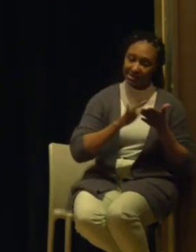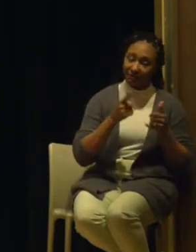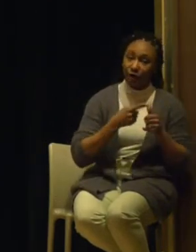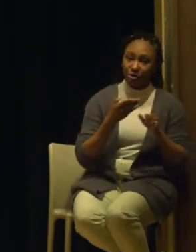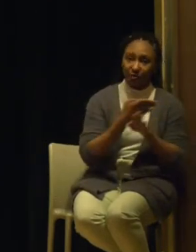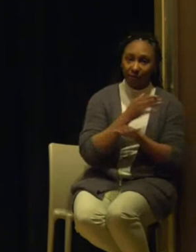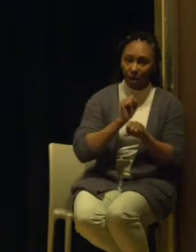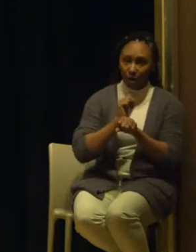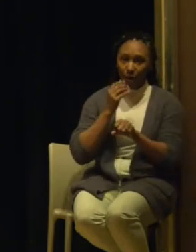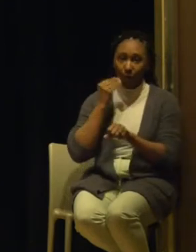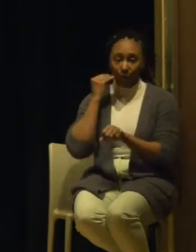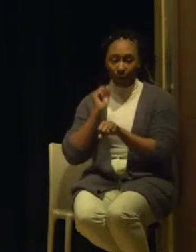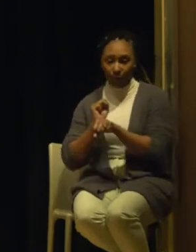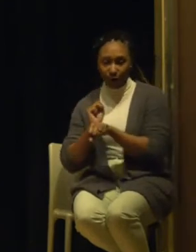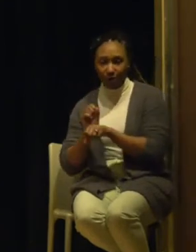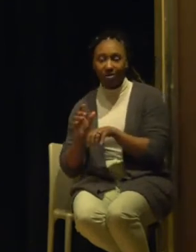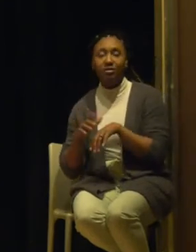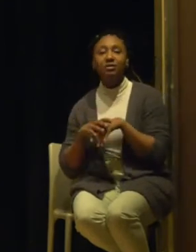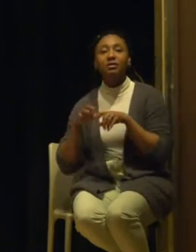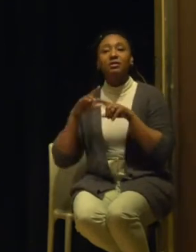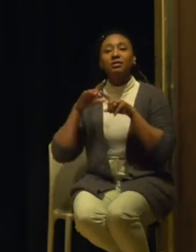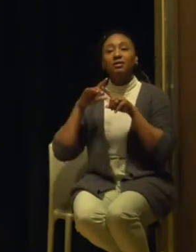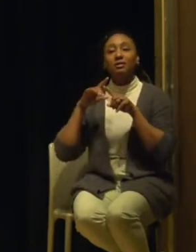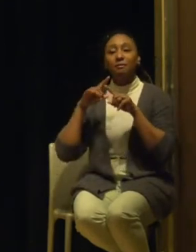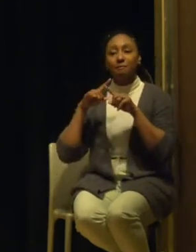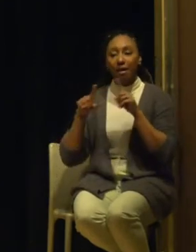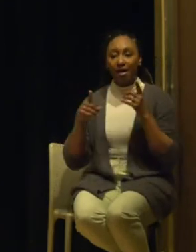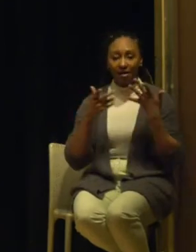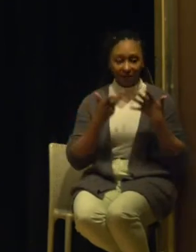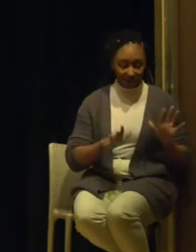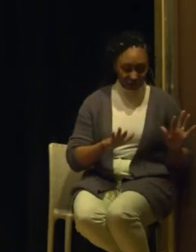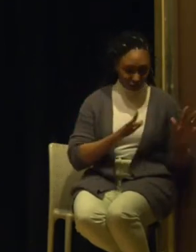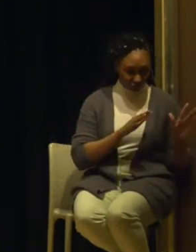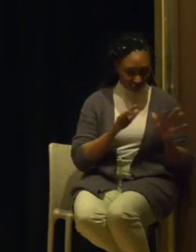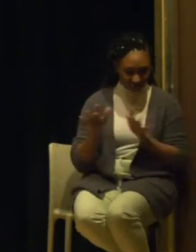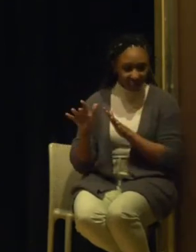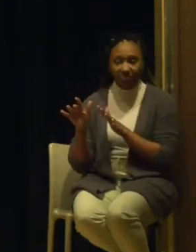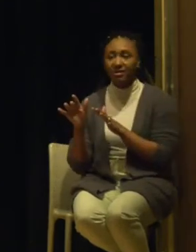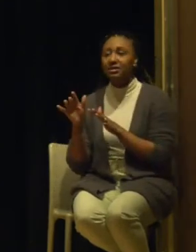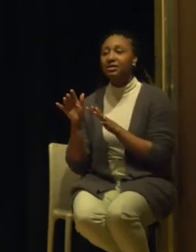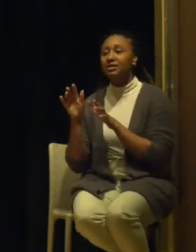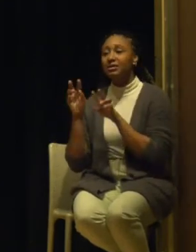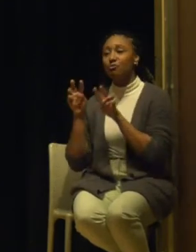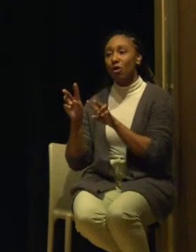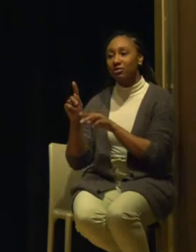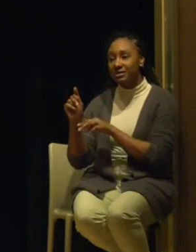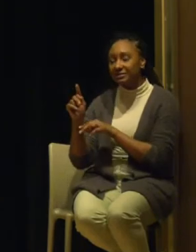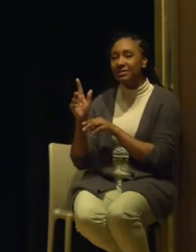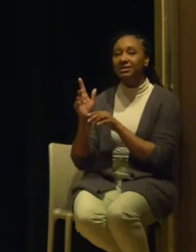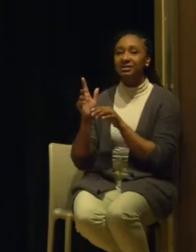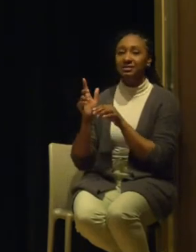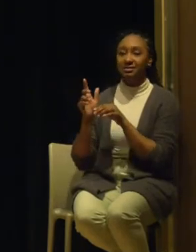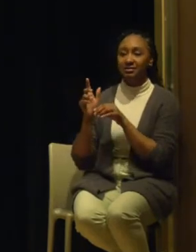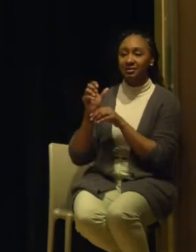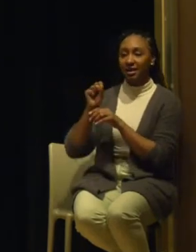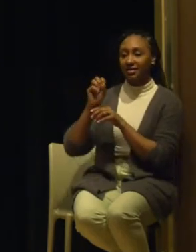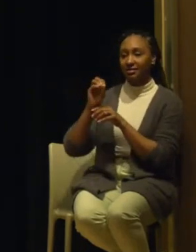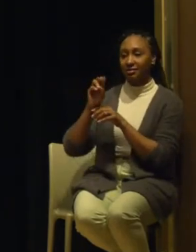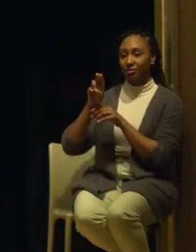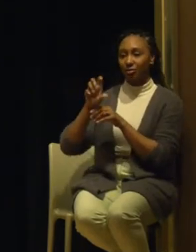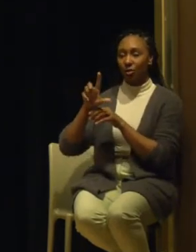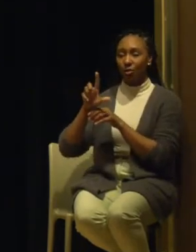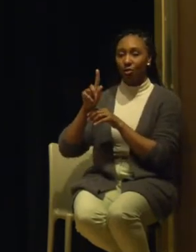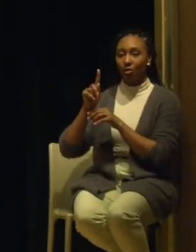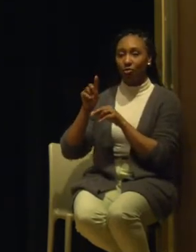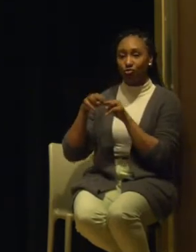fashion, hear the hottest music. That was the only thing that connected us as a community. And, you know, I remember doing the steps